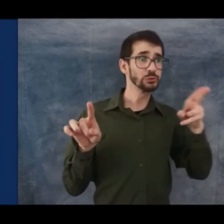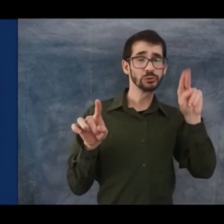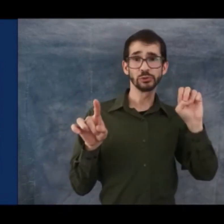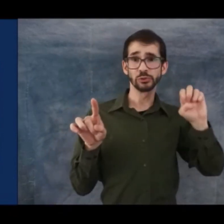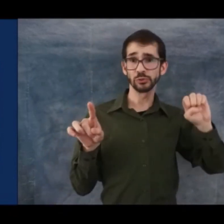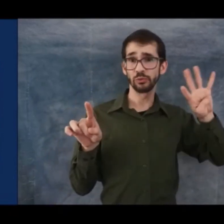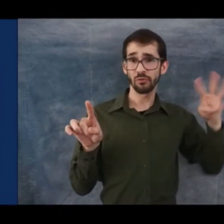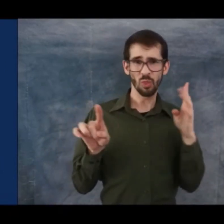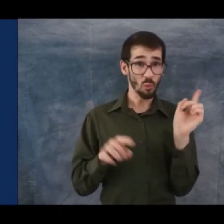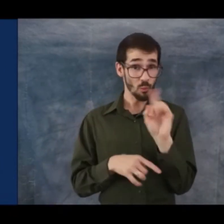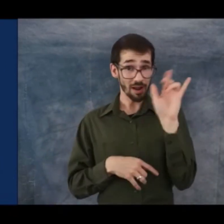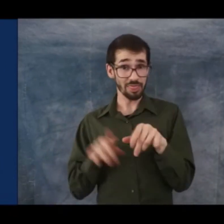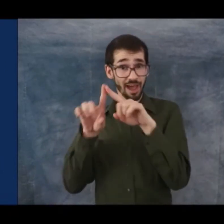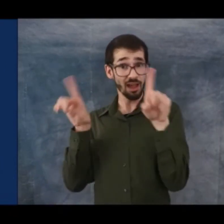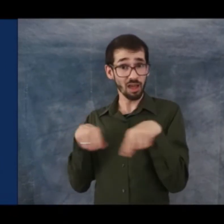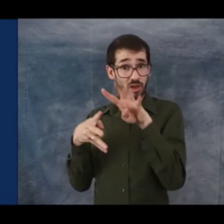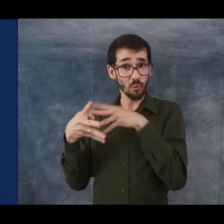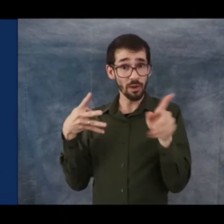website.